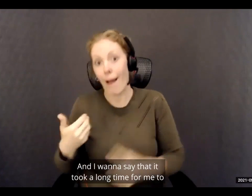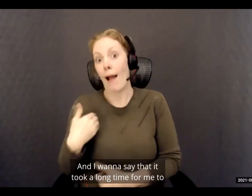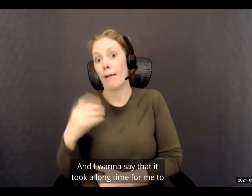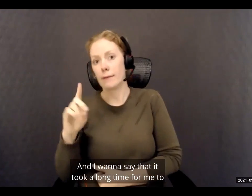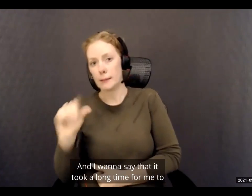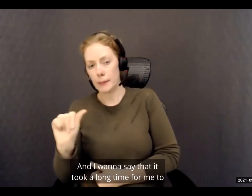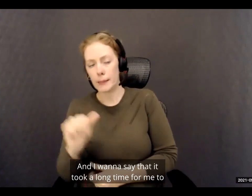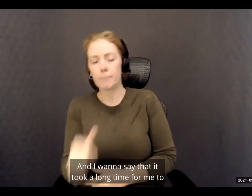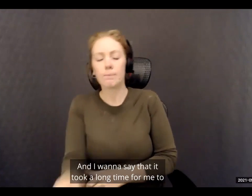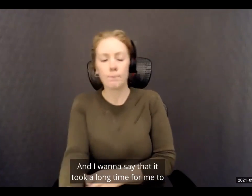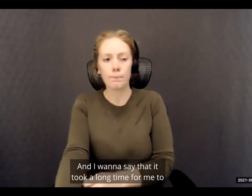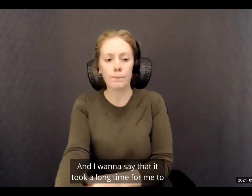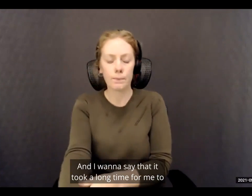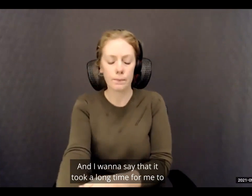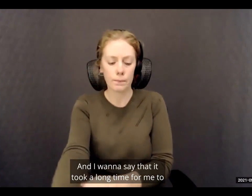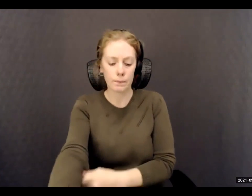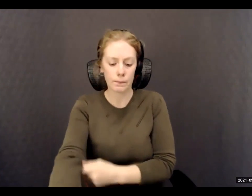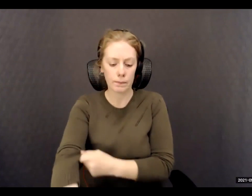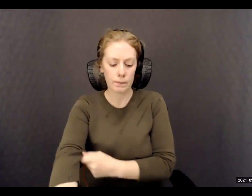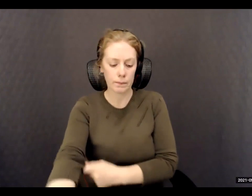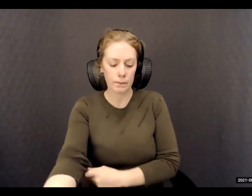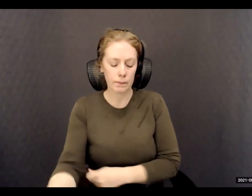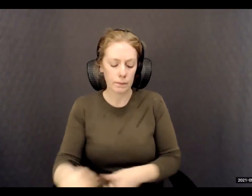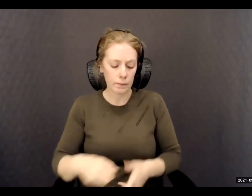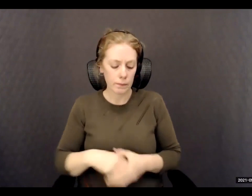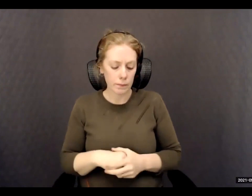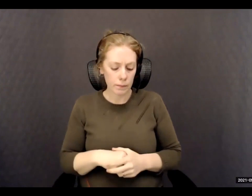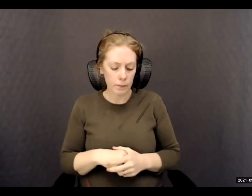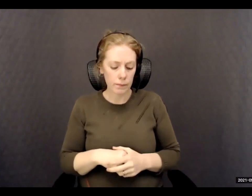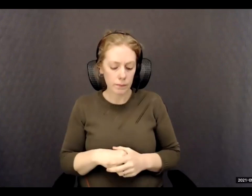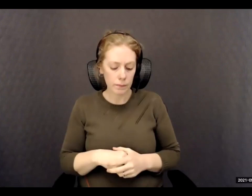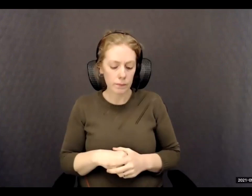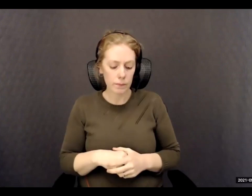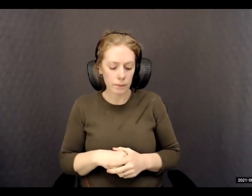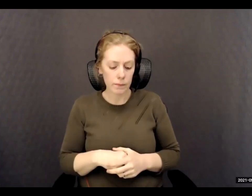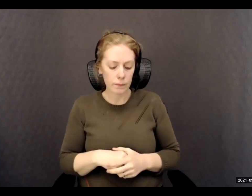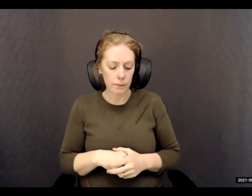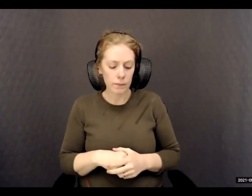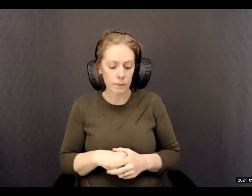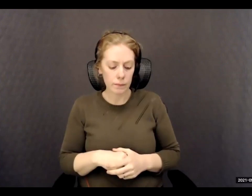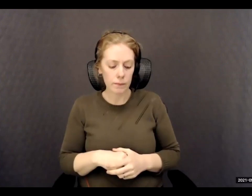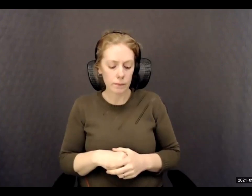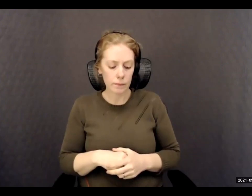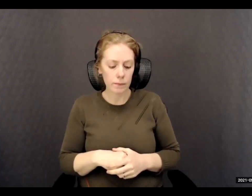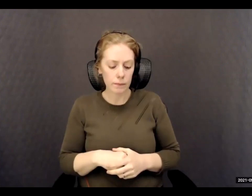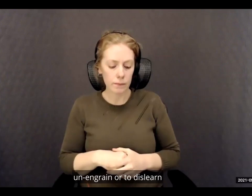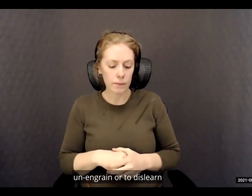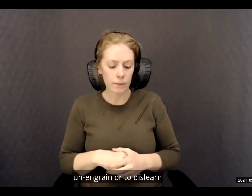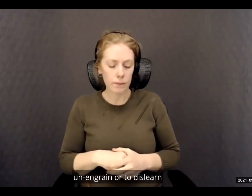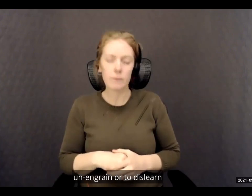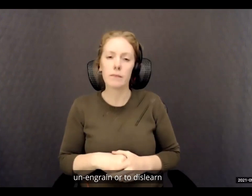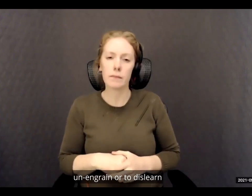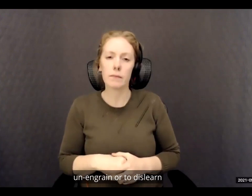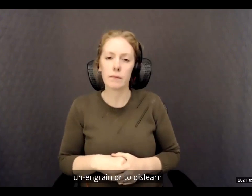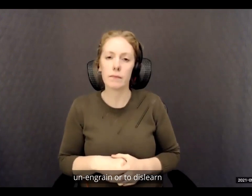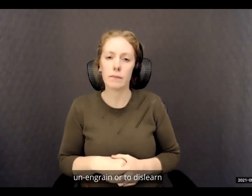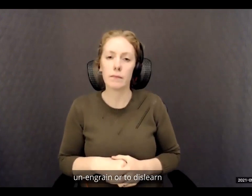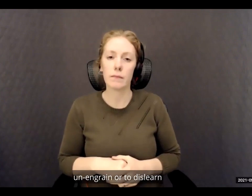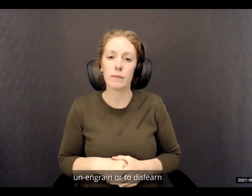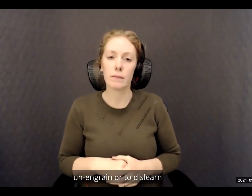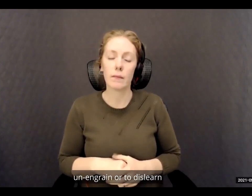I want to say that it took a long time for me to un-ingrain